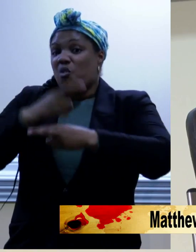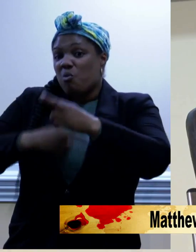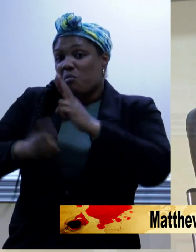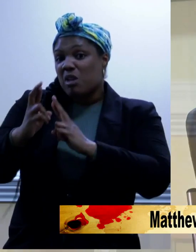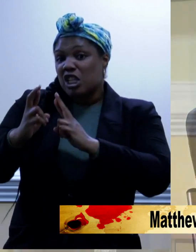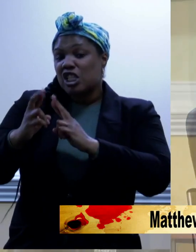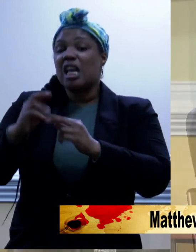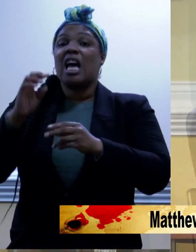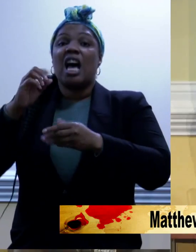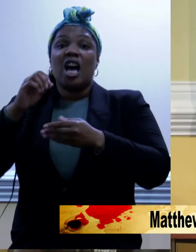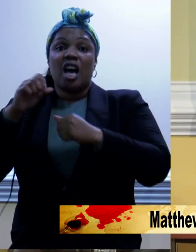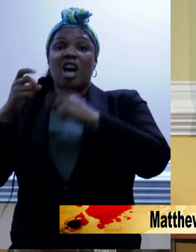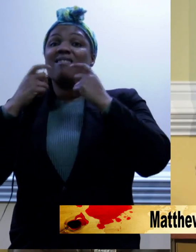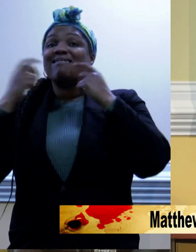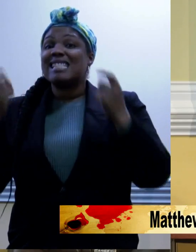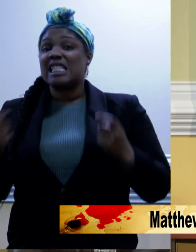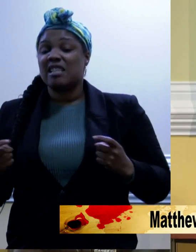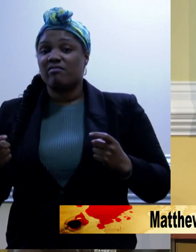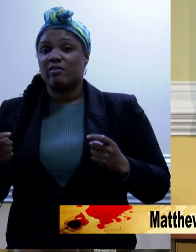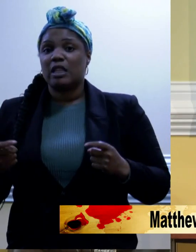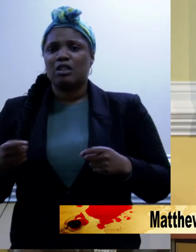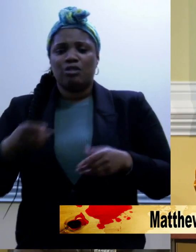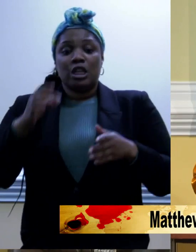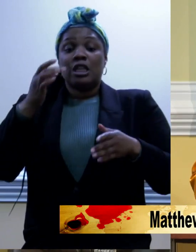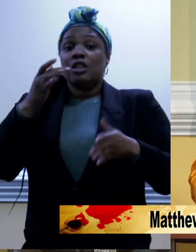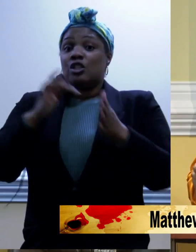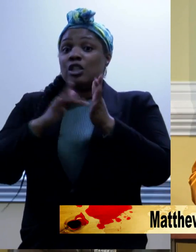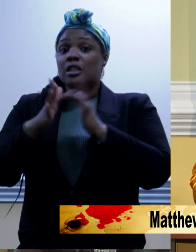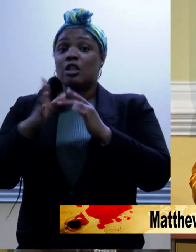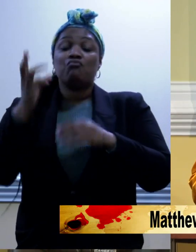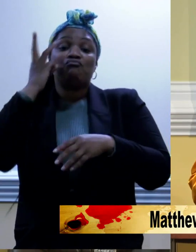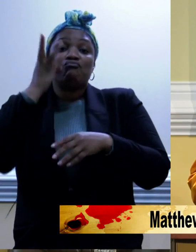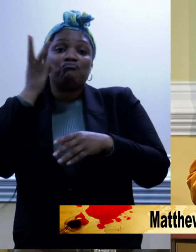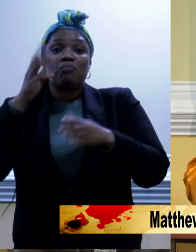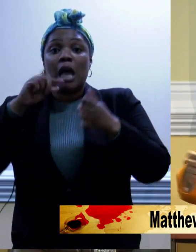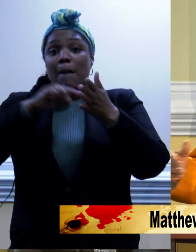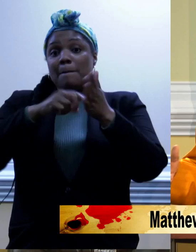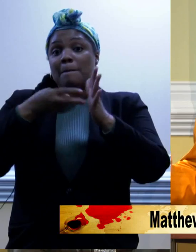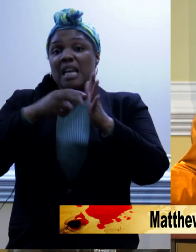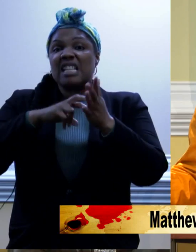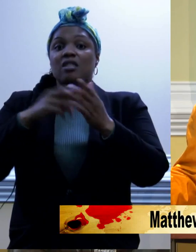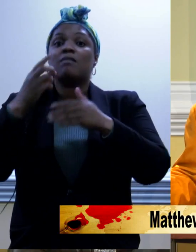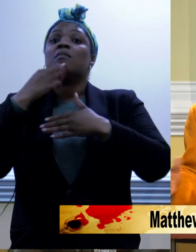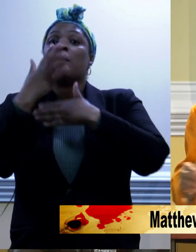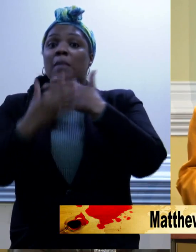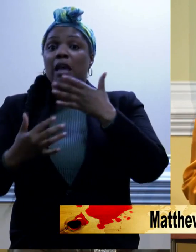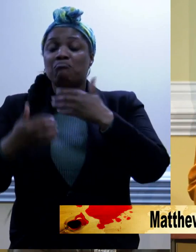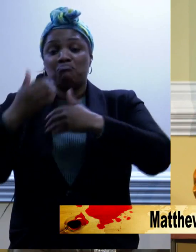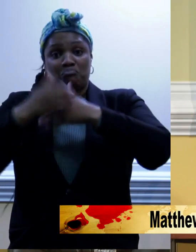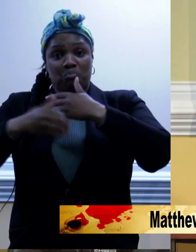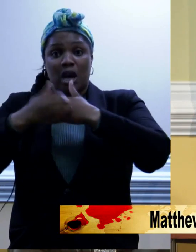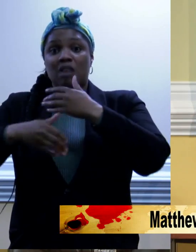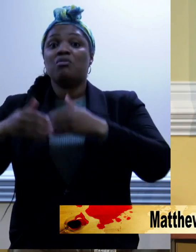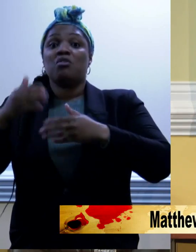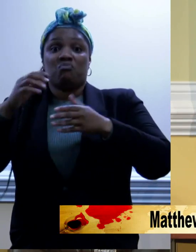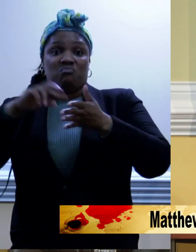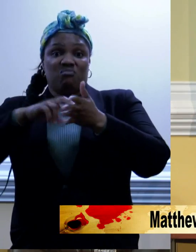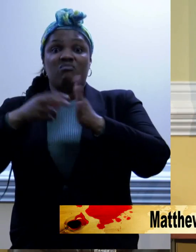Now, what happened was, he took the blood, the wine which represented his blood, yeah, and the bread which represented his